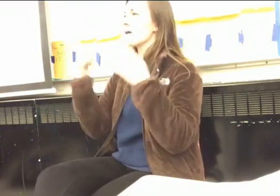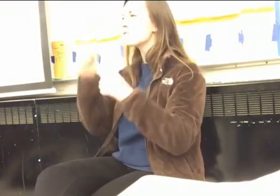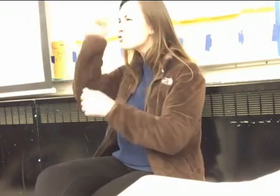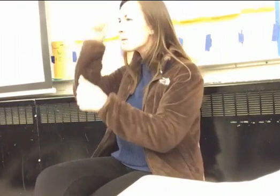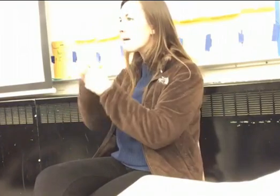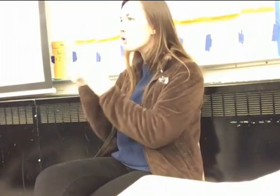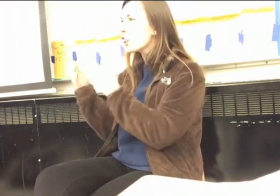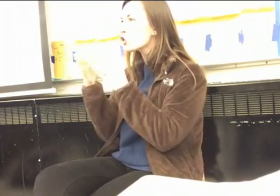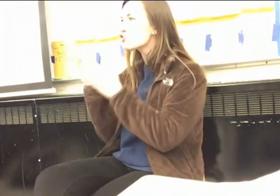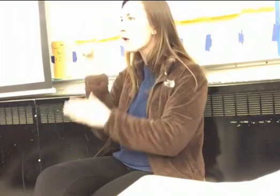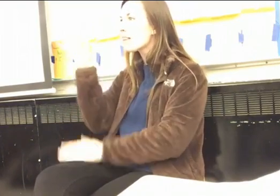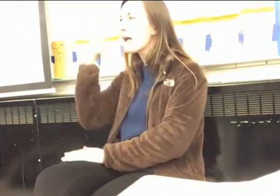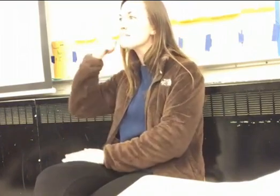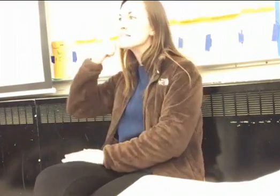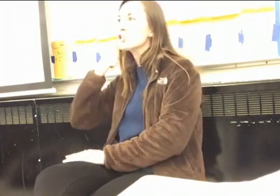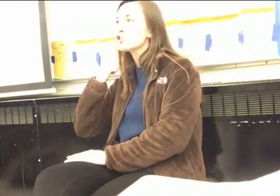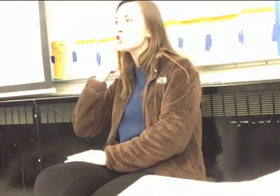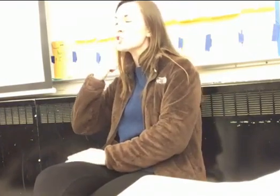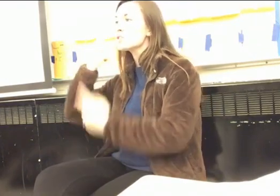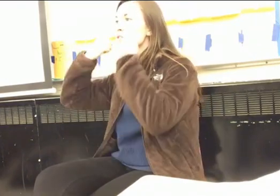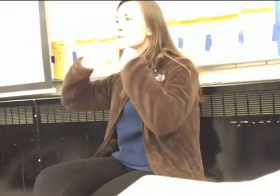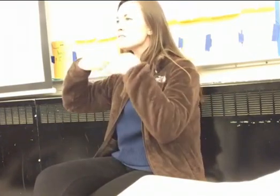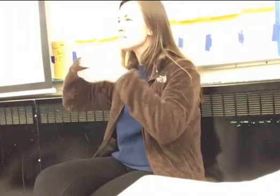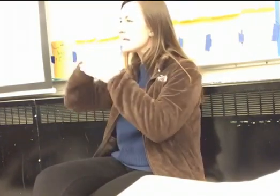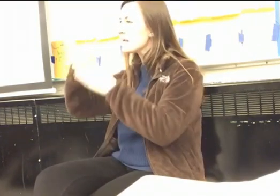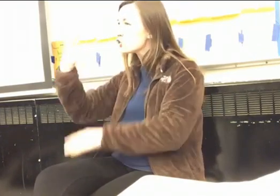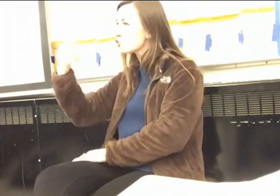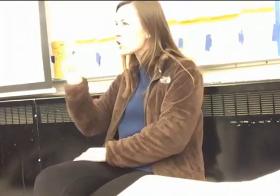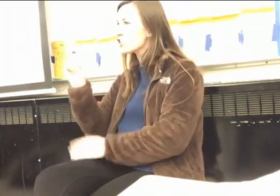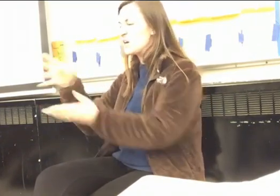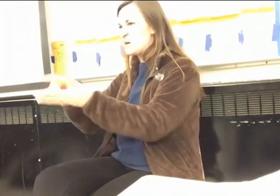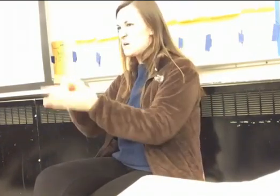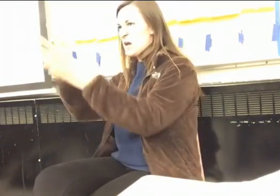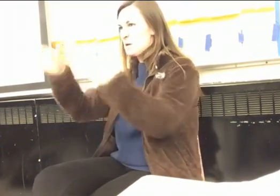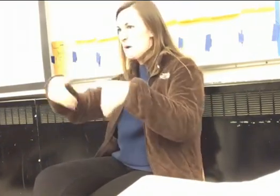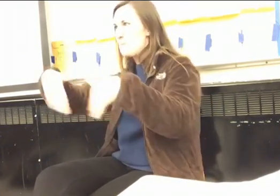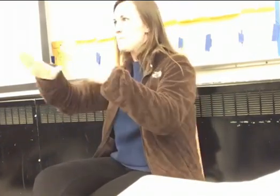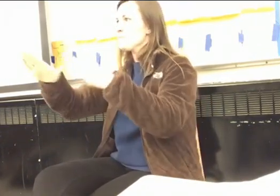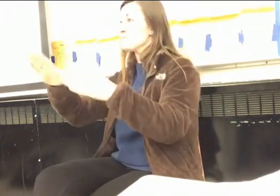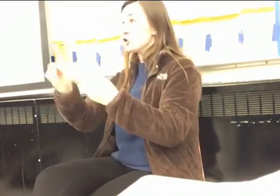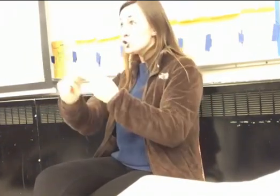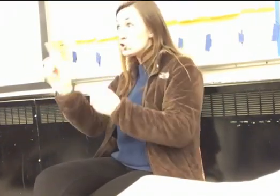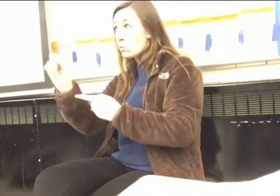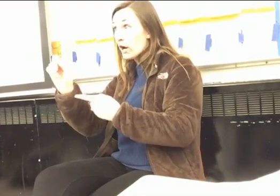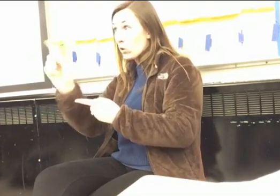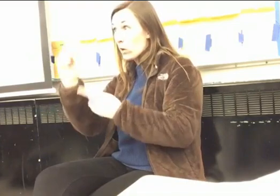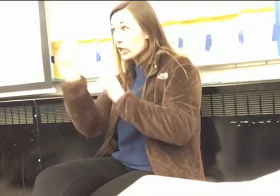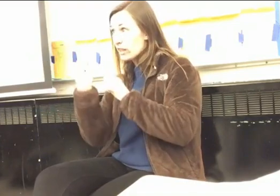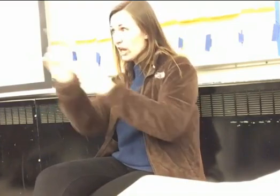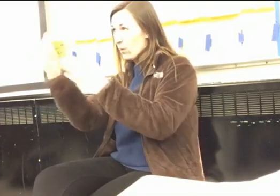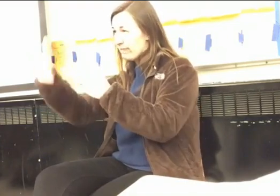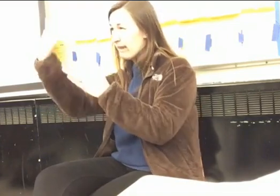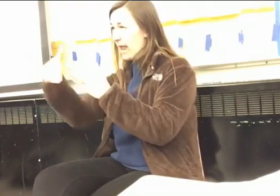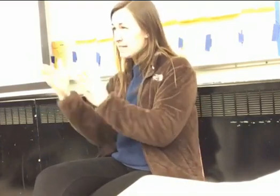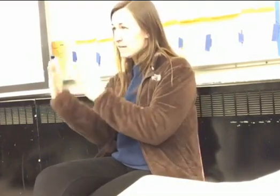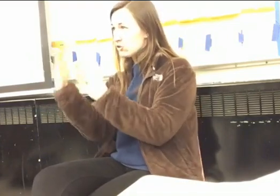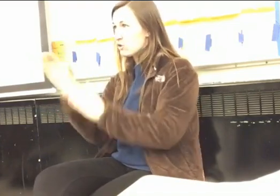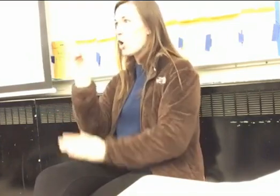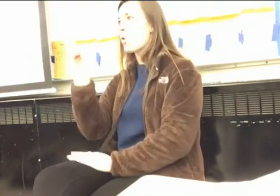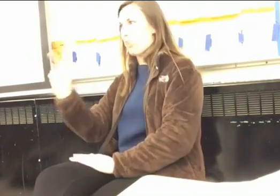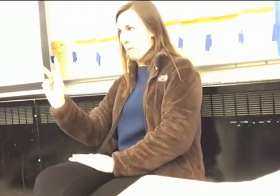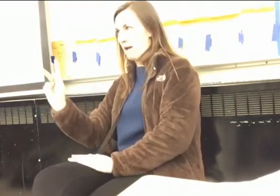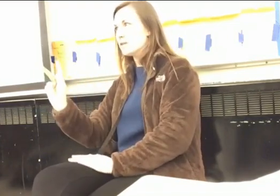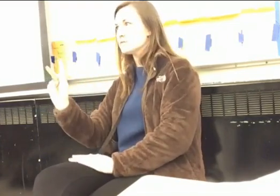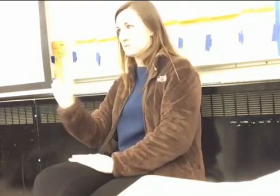Tears? Yes. Right? In Georgia, they want to kick him out. They kick him out to where did they go at the end of the Trail of Tears?